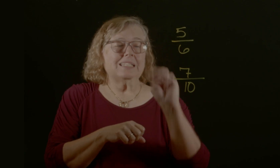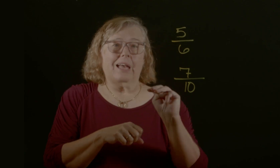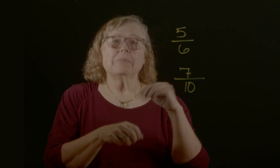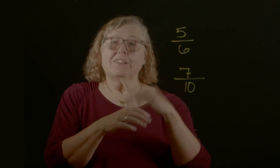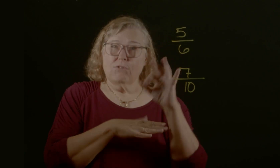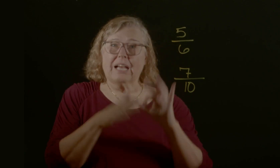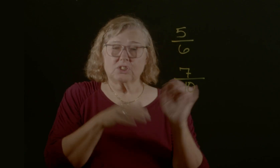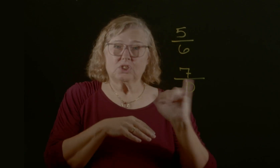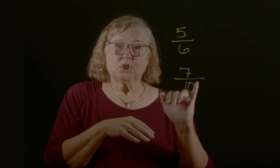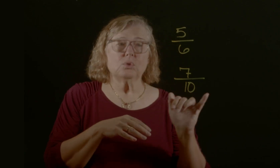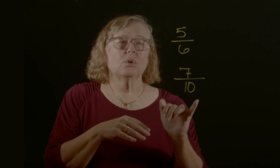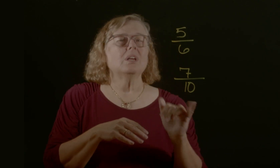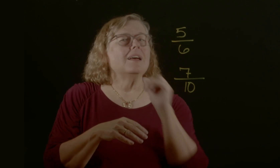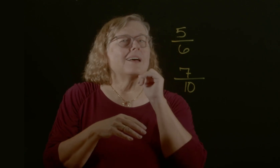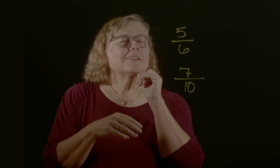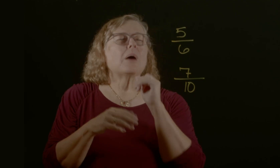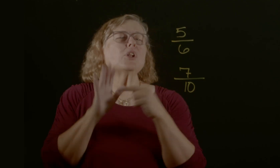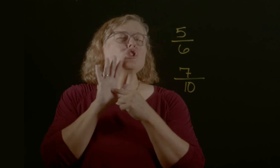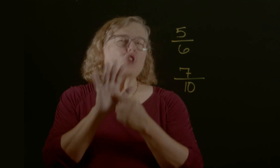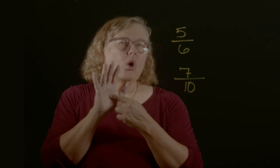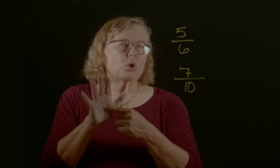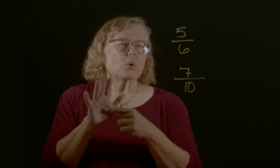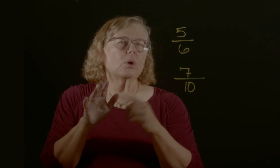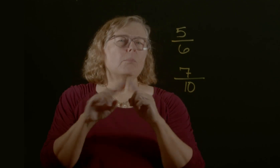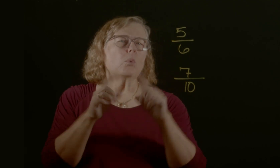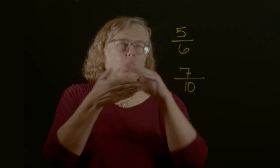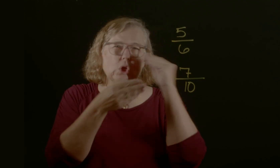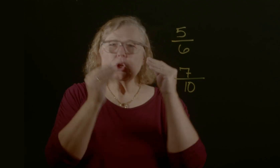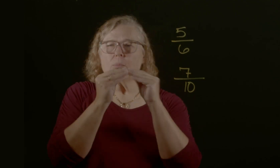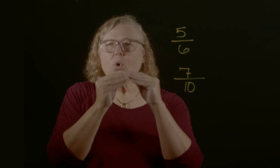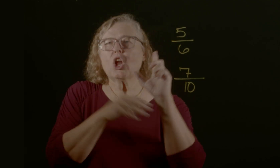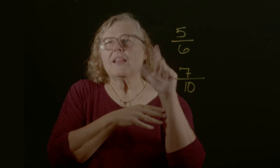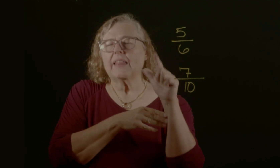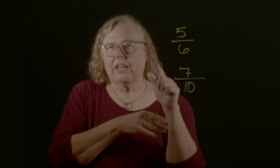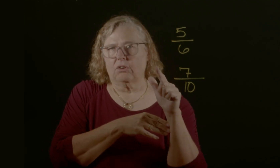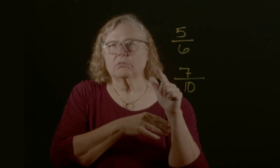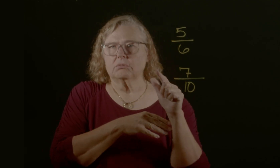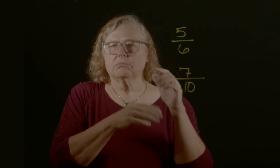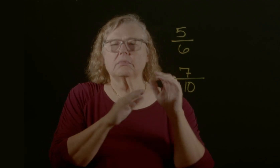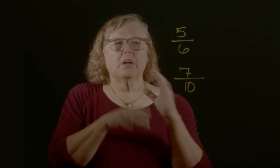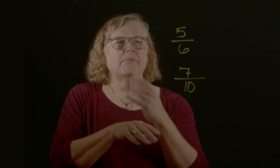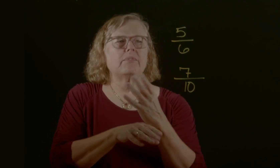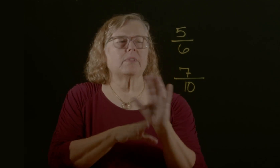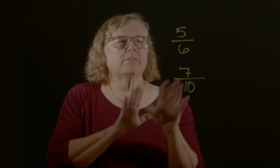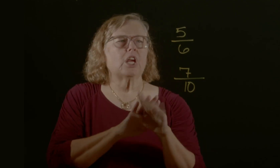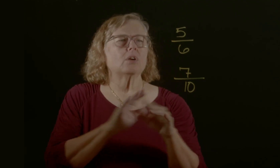use LCMs and fractions too. Why? Let me show you. We'll learn more about it later, but I just want to introduce this to